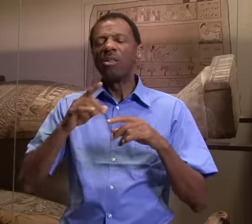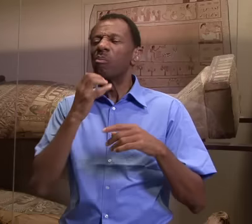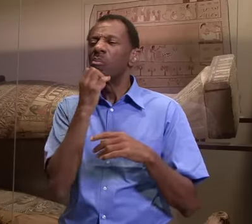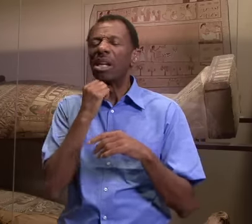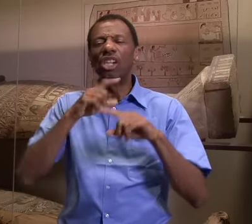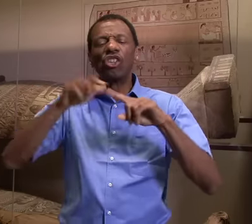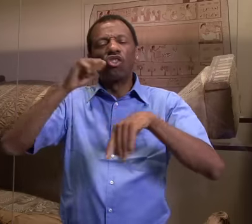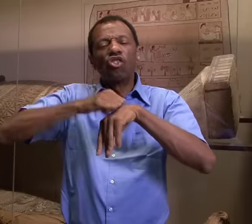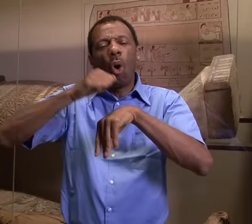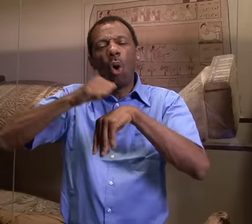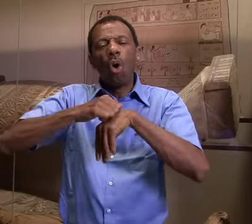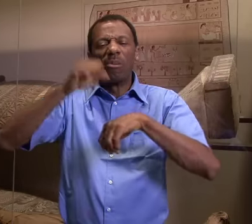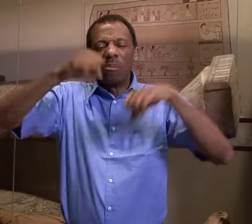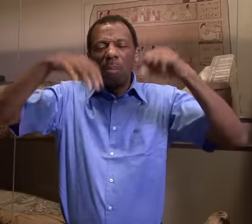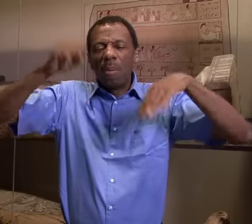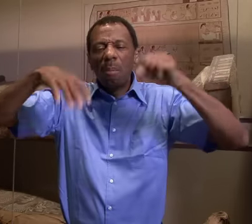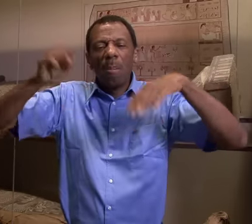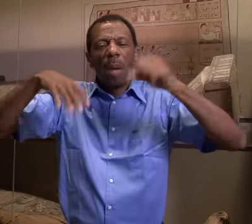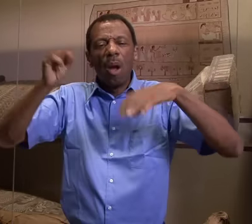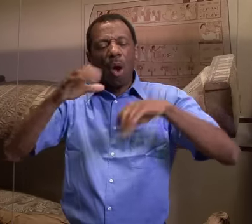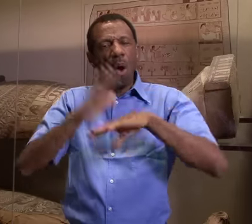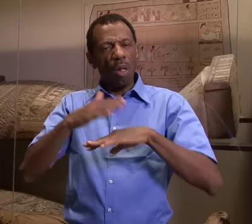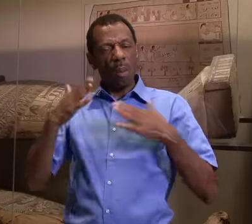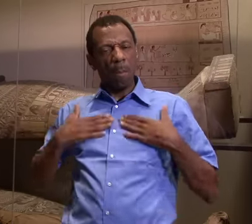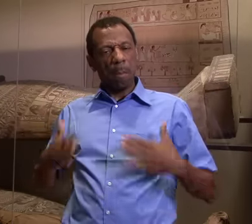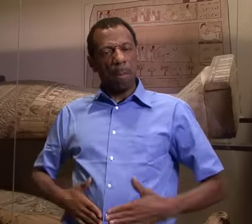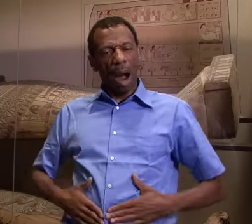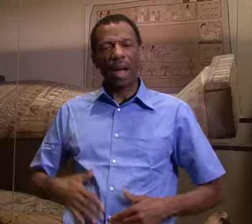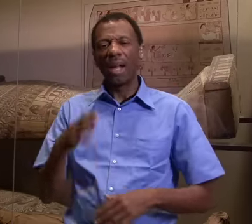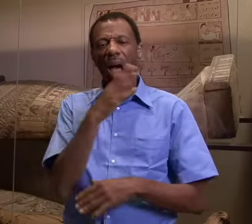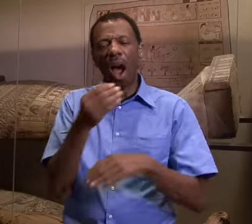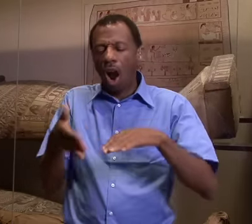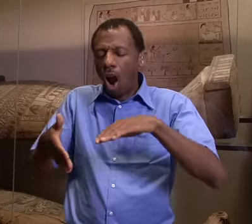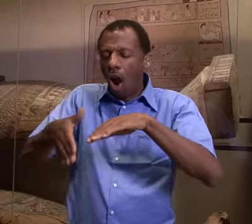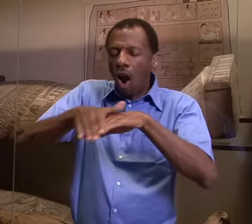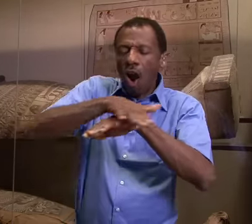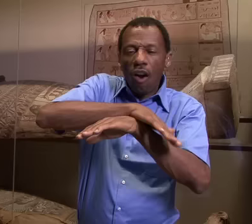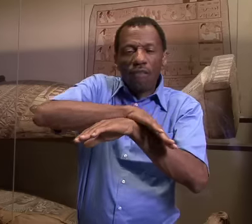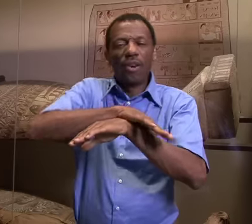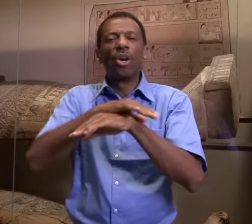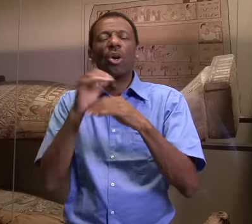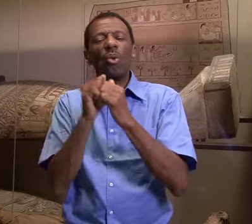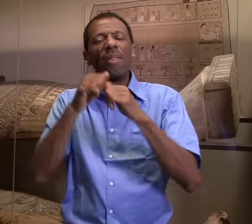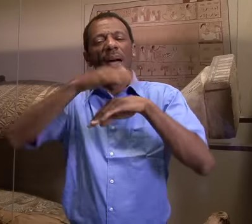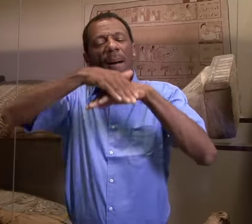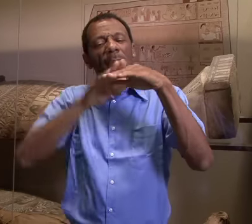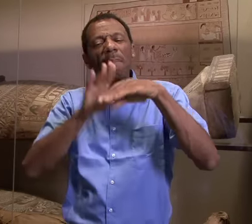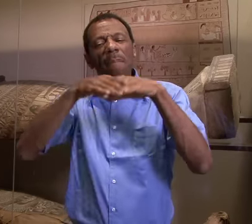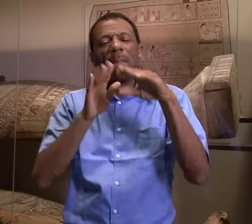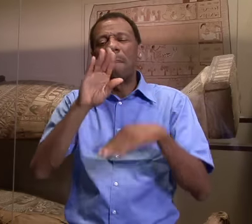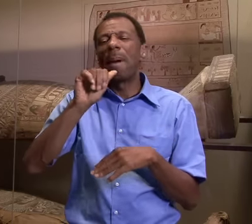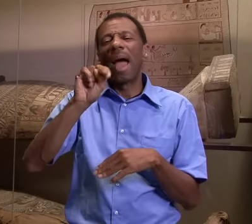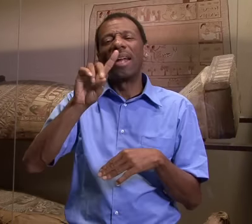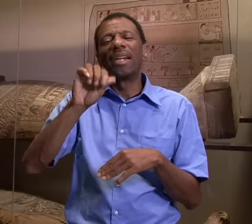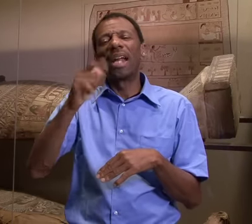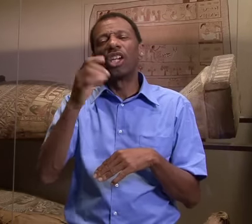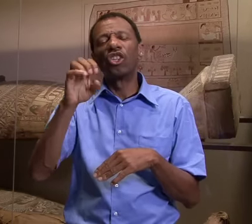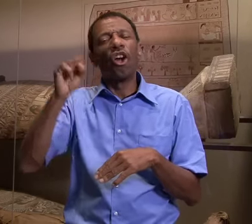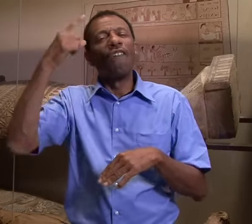Many prayers were recited and rituals took place. Gold jewelry and semi-precious stones were placed on the